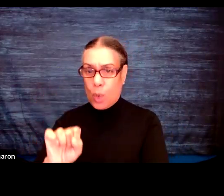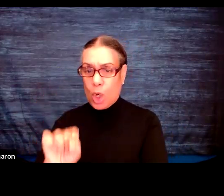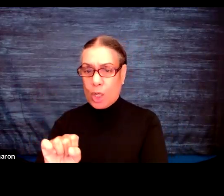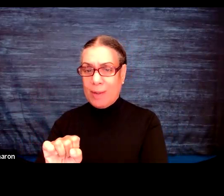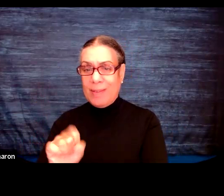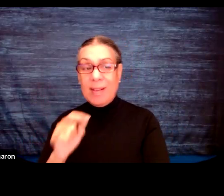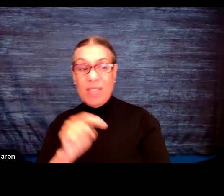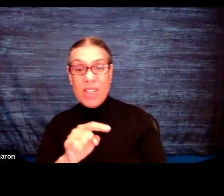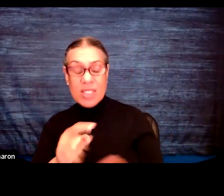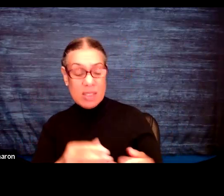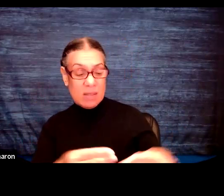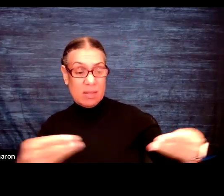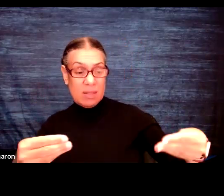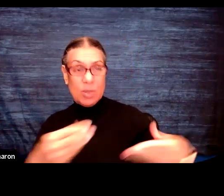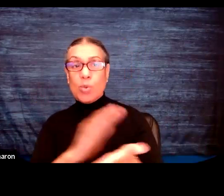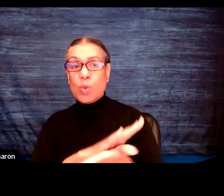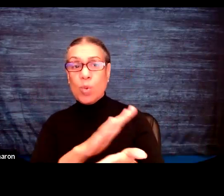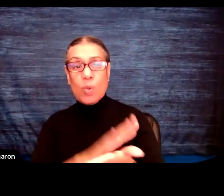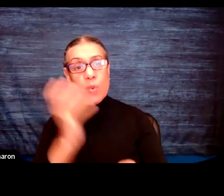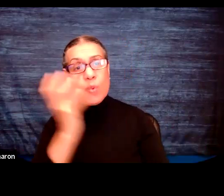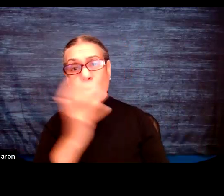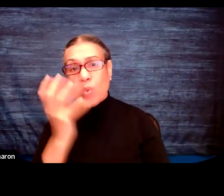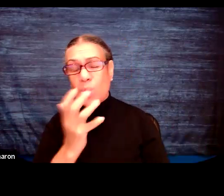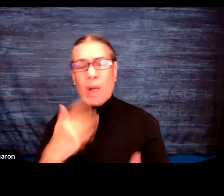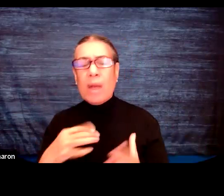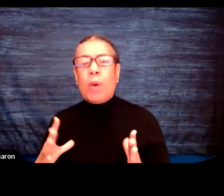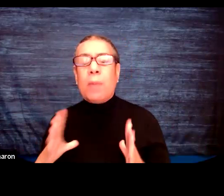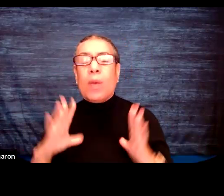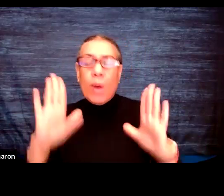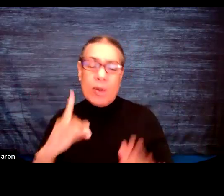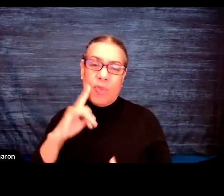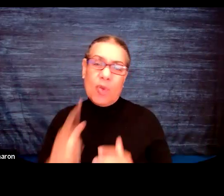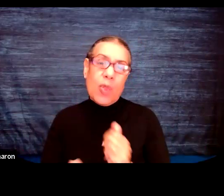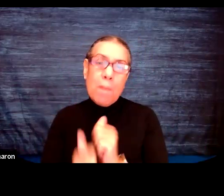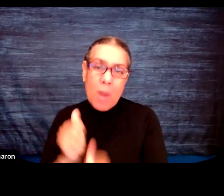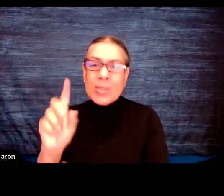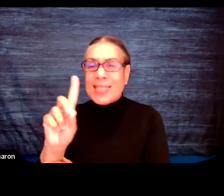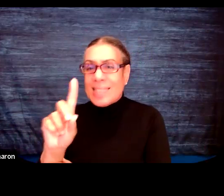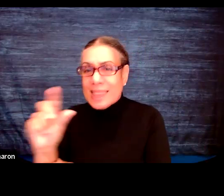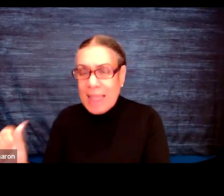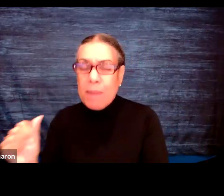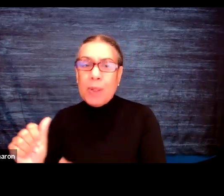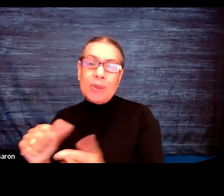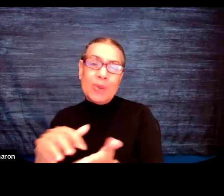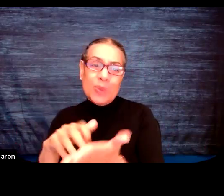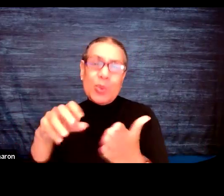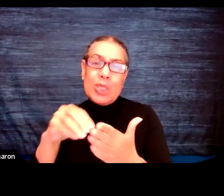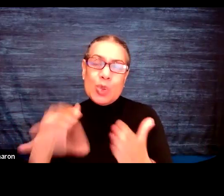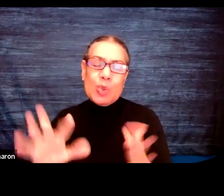to be a game changer for our most vulnerable and most disabled students. Thank you, Madam